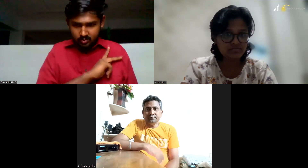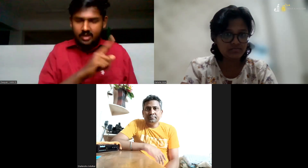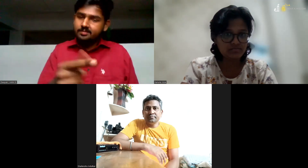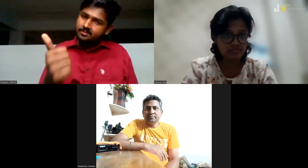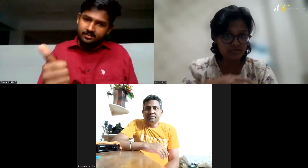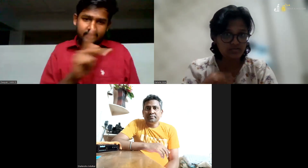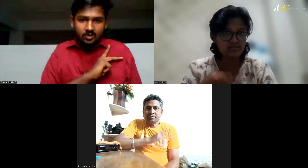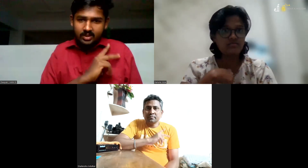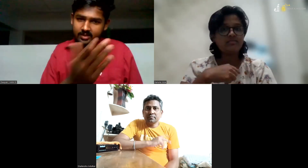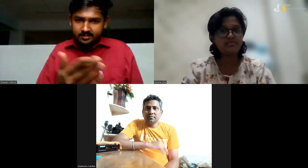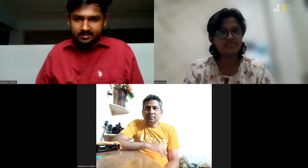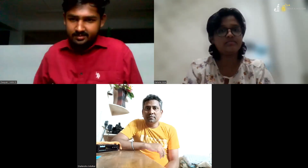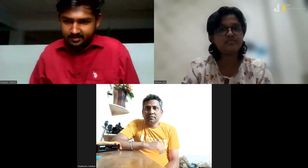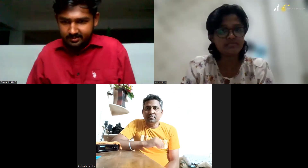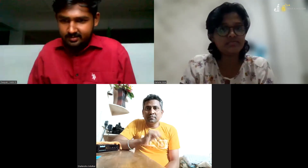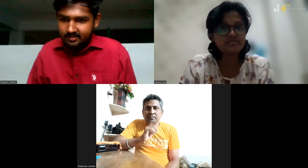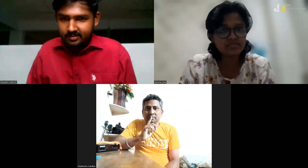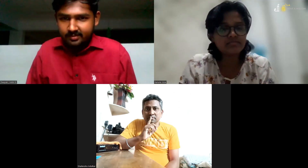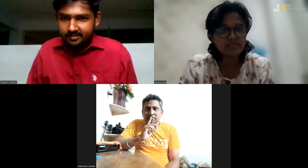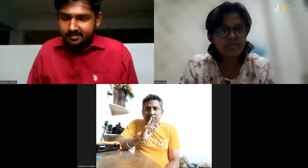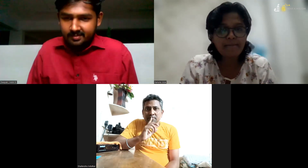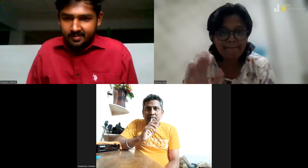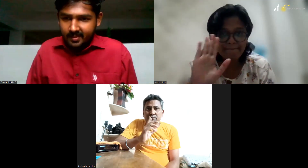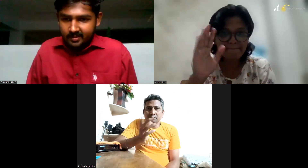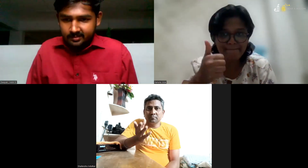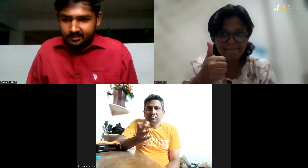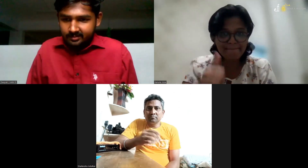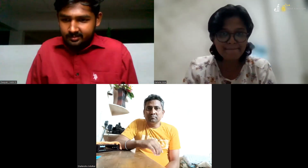Dipesh or to Jaishankar? I will ask to Karuna. Okay.